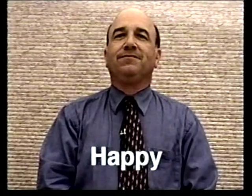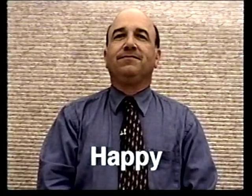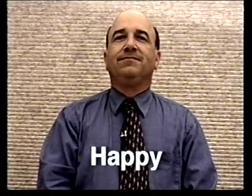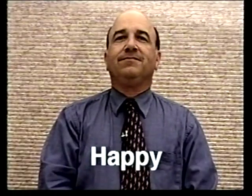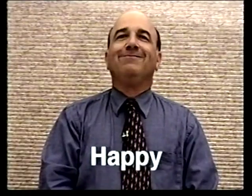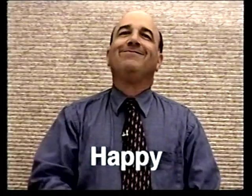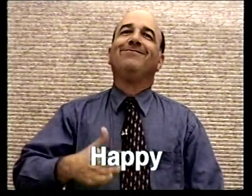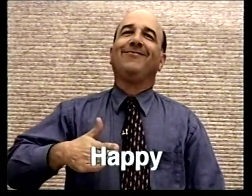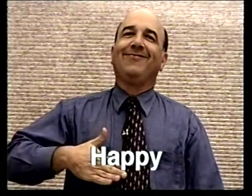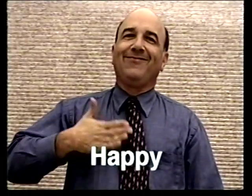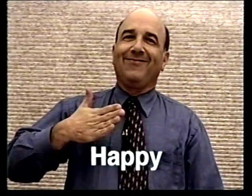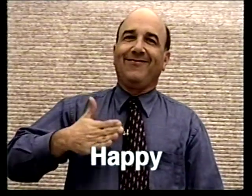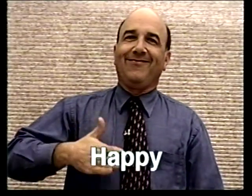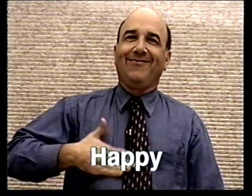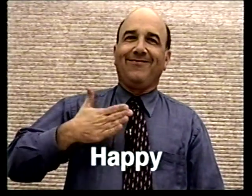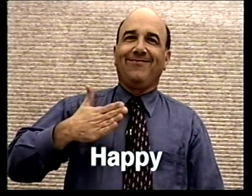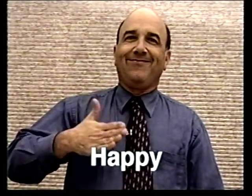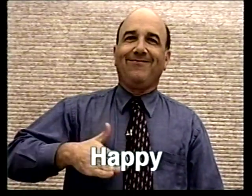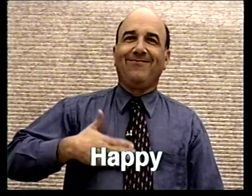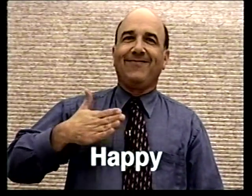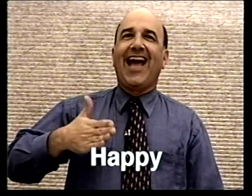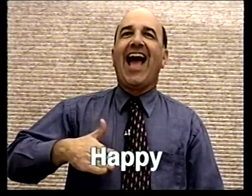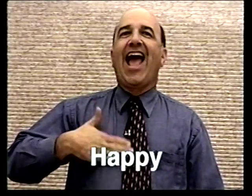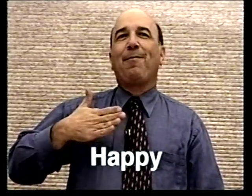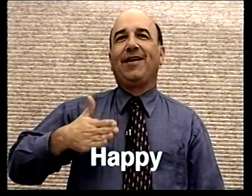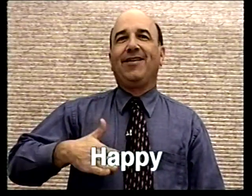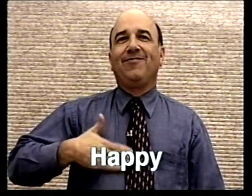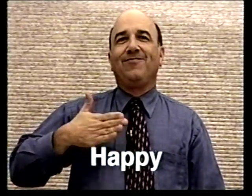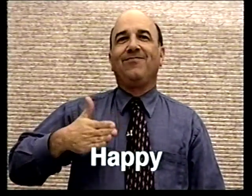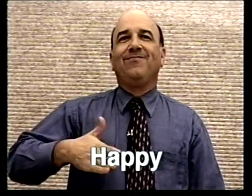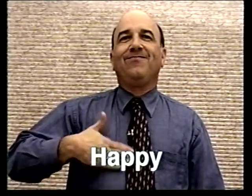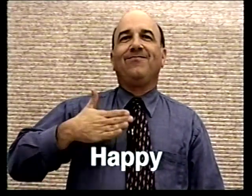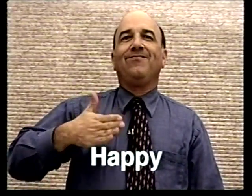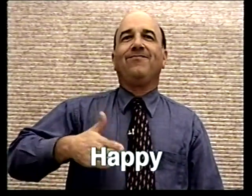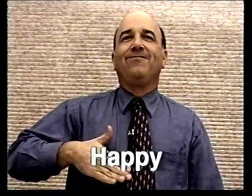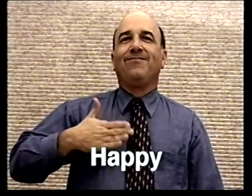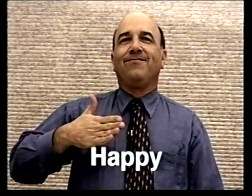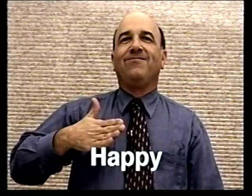Happy.